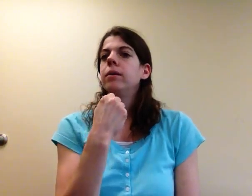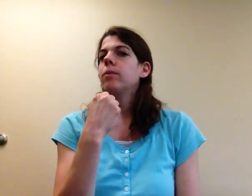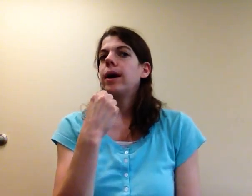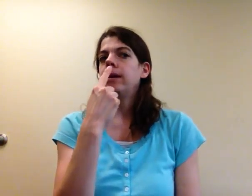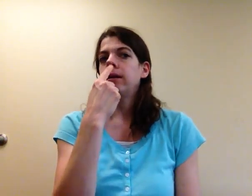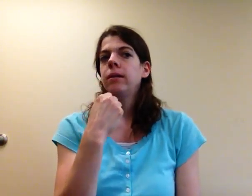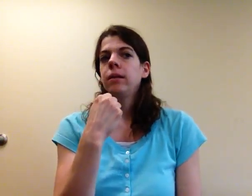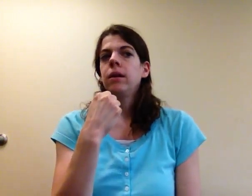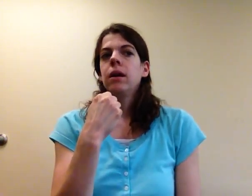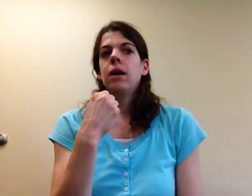so it's kind of like this.